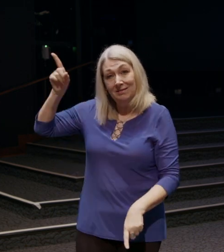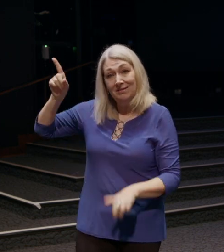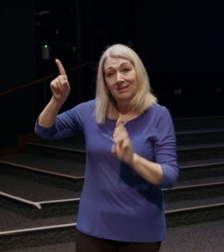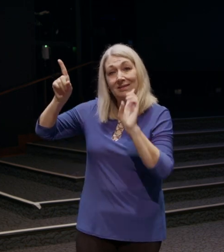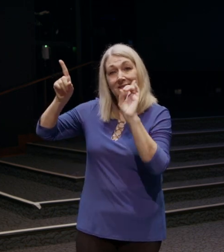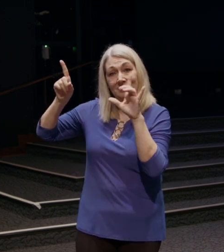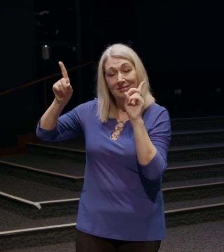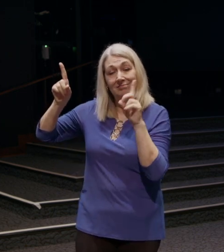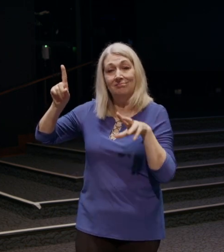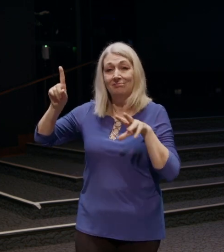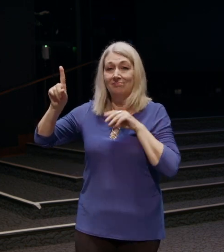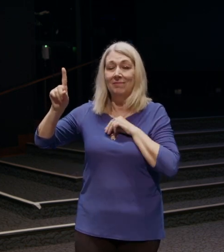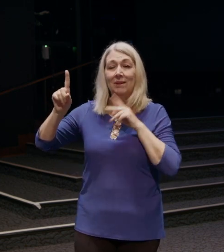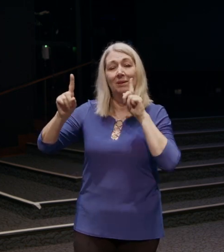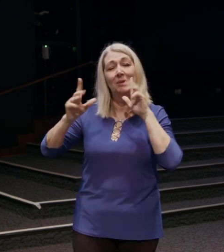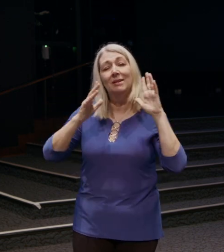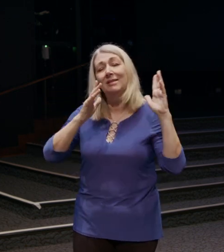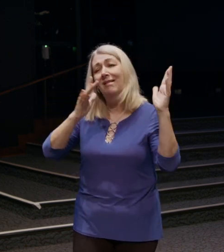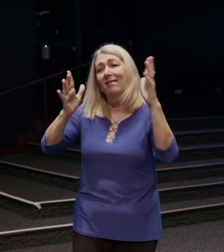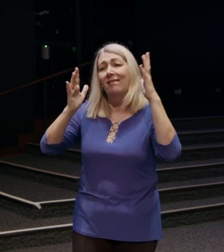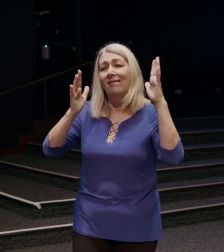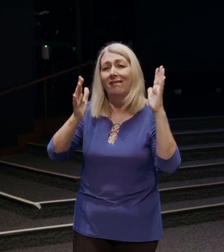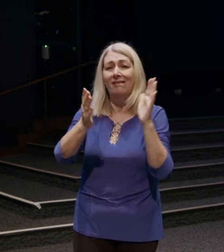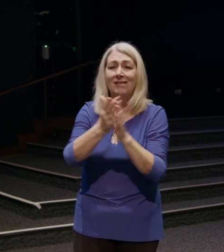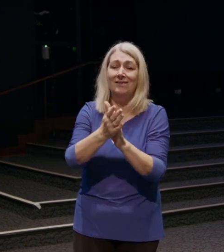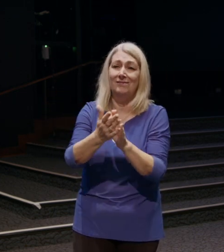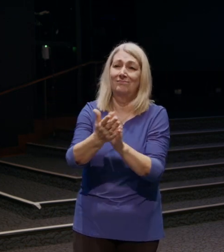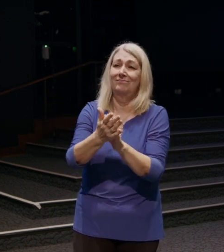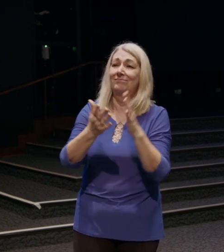He has, amen, praise to his name.